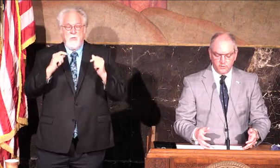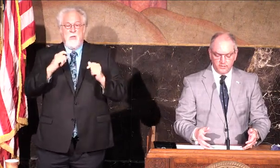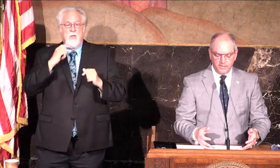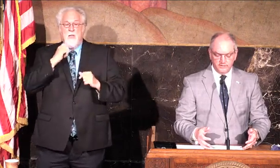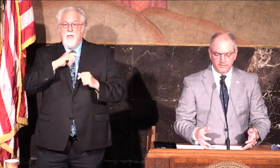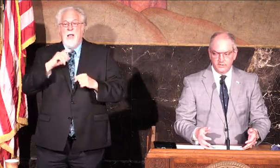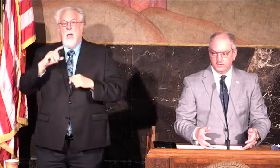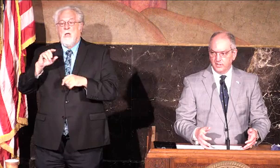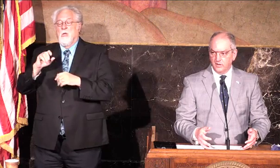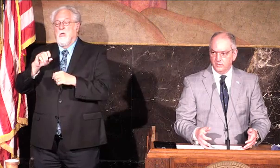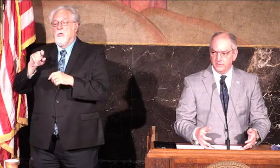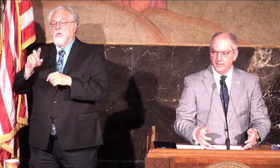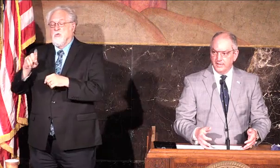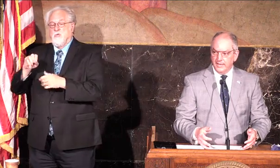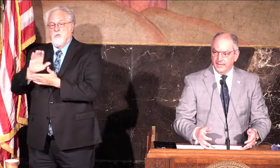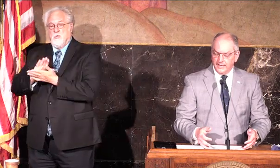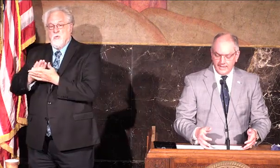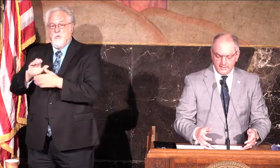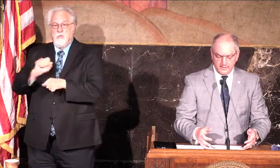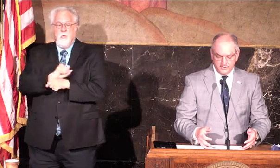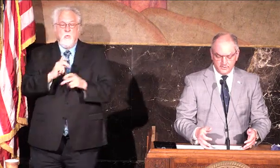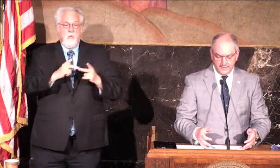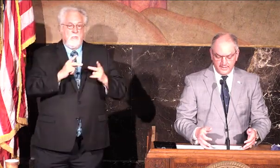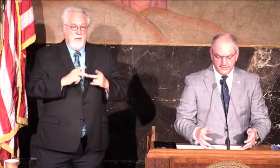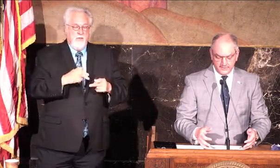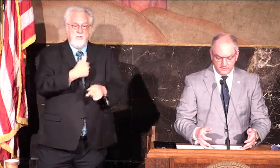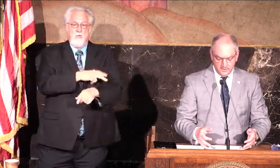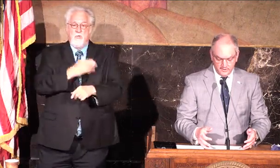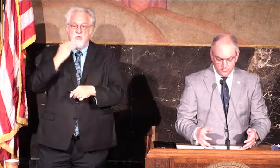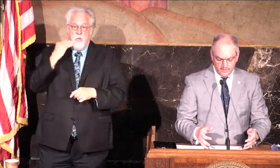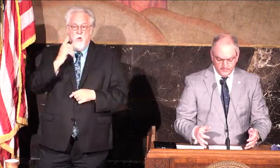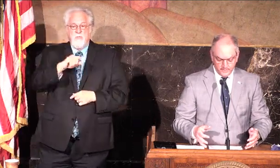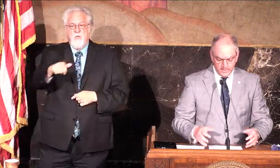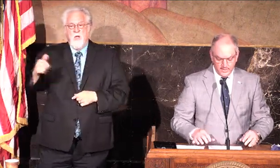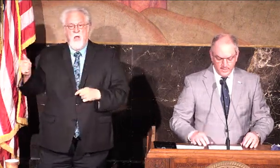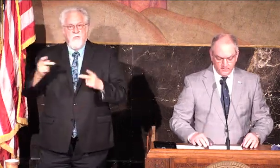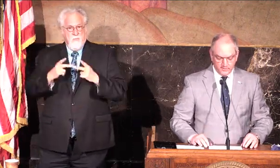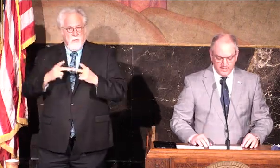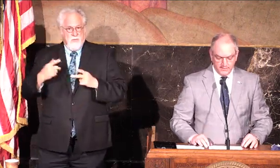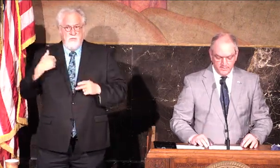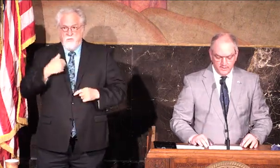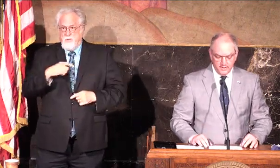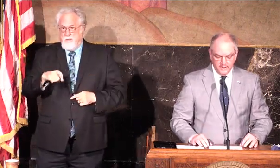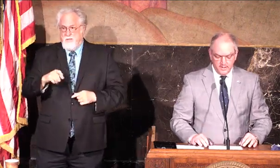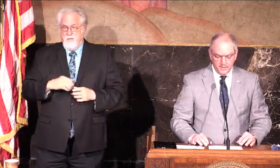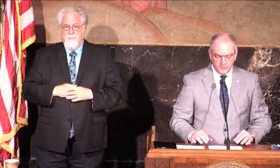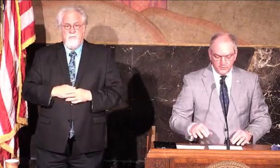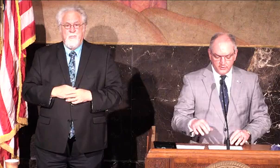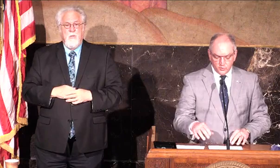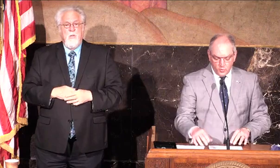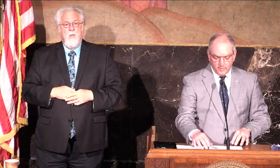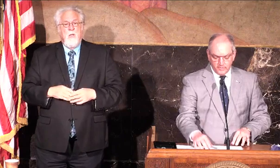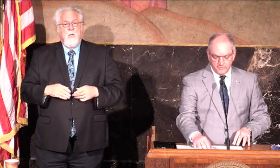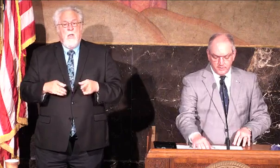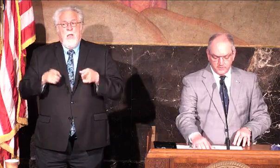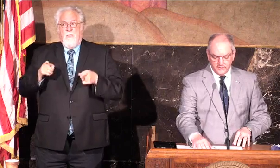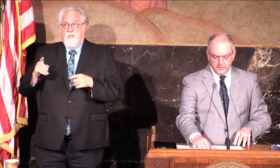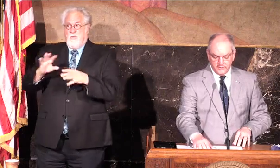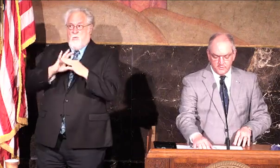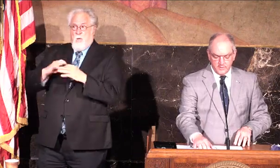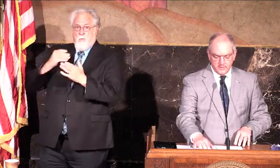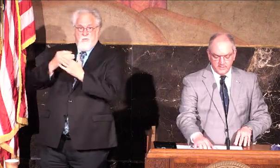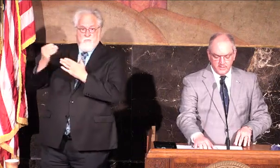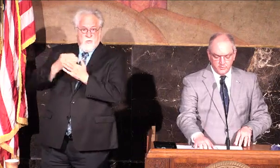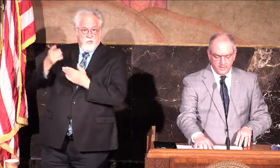schools, workplaces, nursing homes, and other settings as we need over time. Through this cooperative